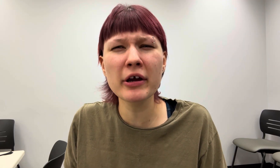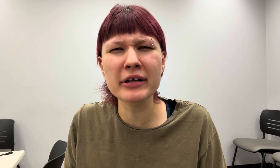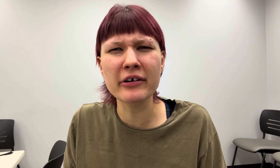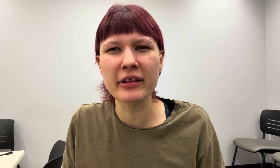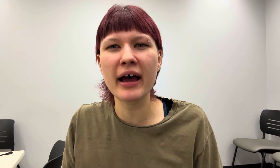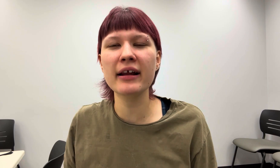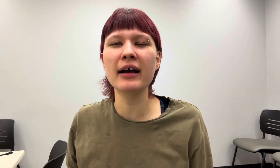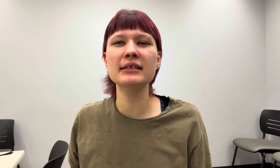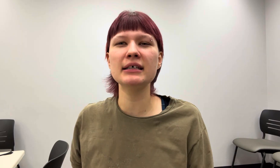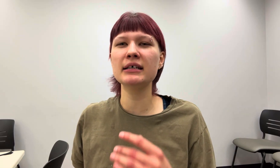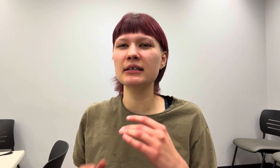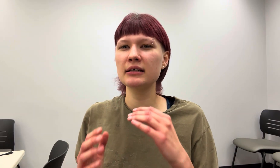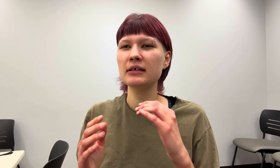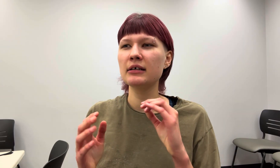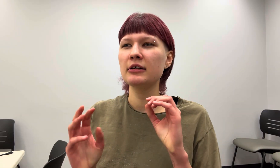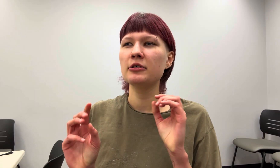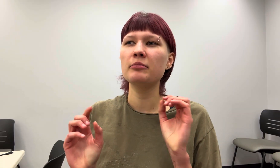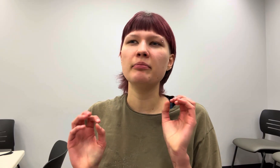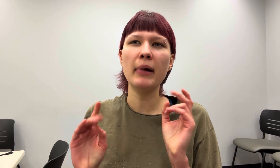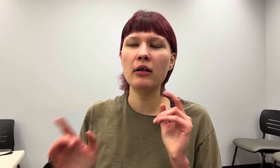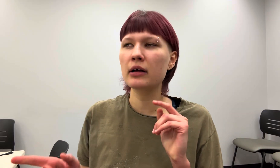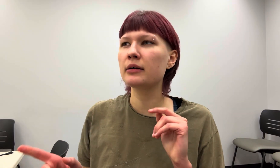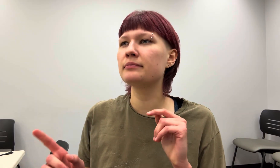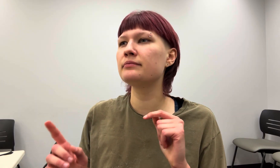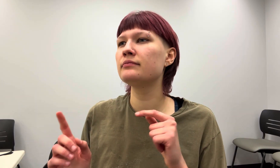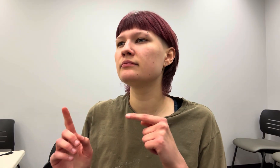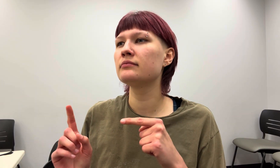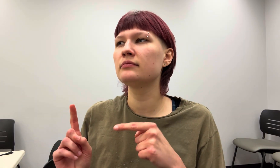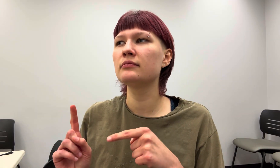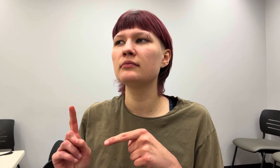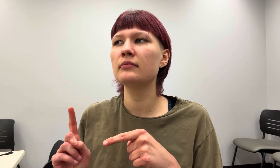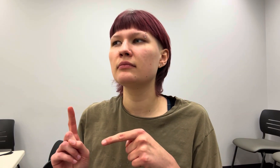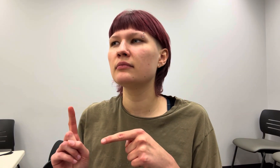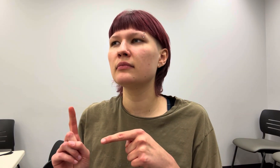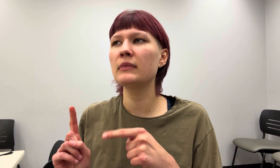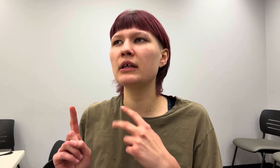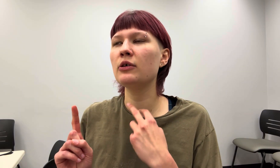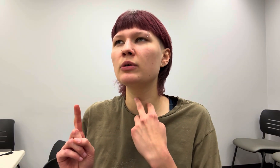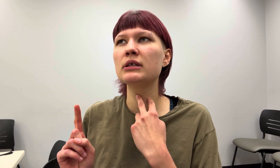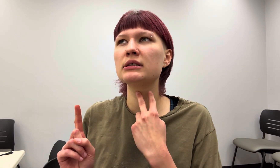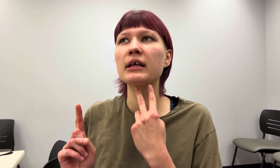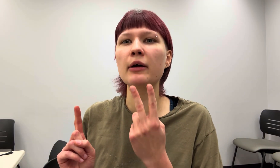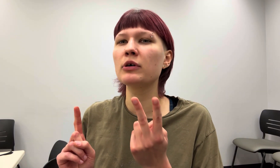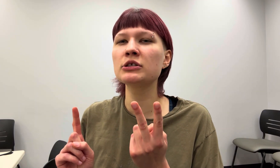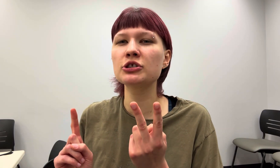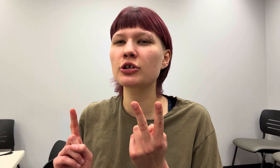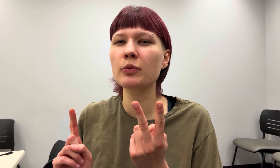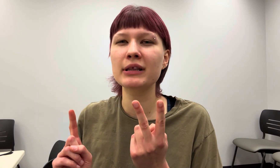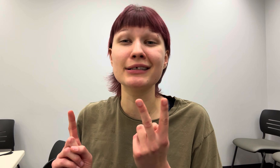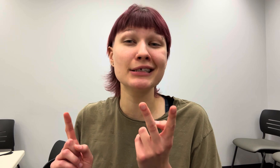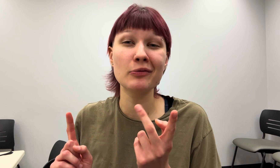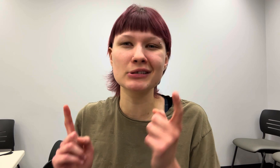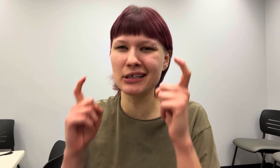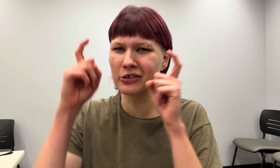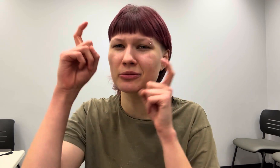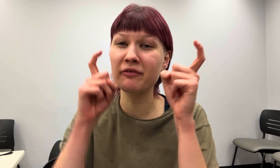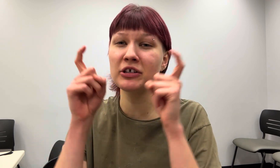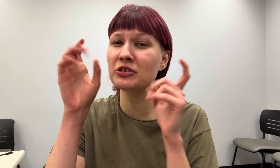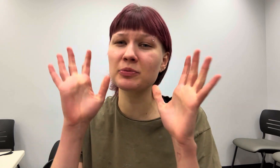near that. I did Malcolm. He was, and I wasn't sure what the intent was either, so my facial expressions